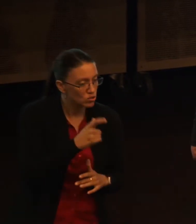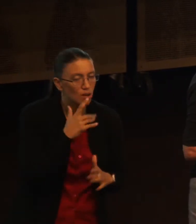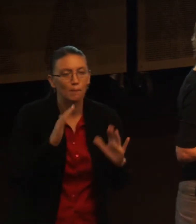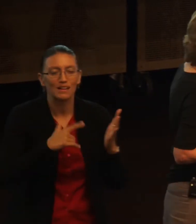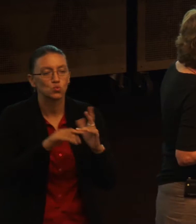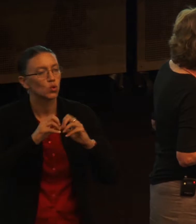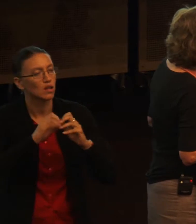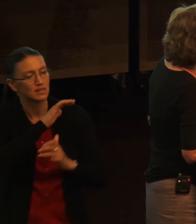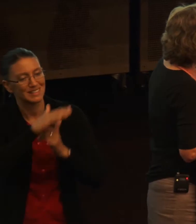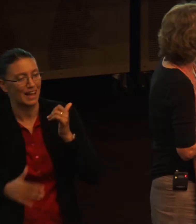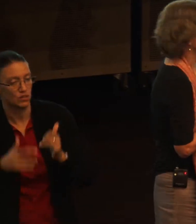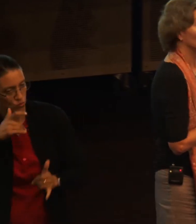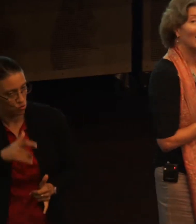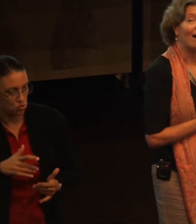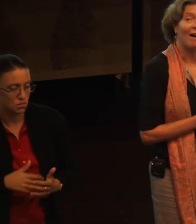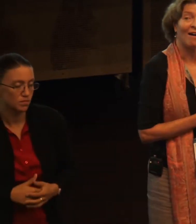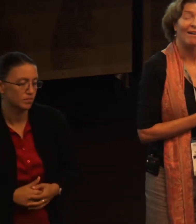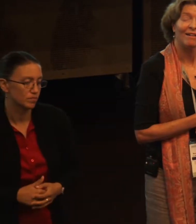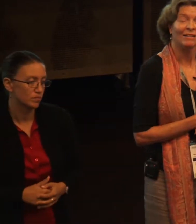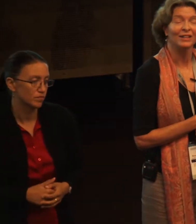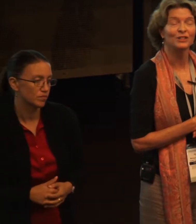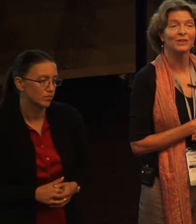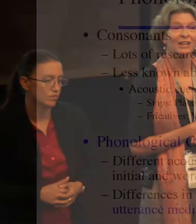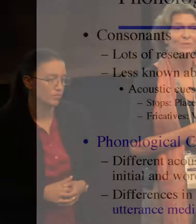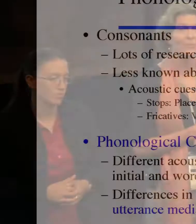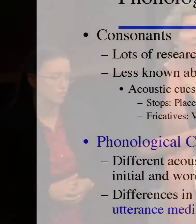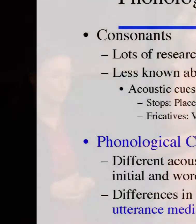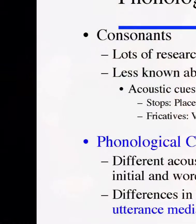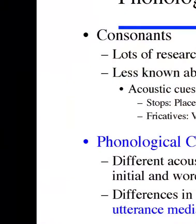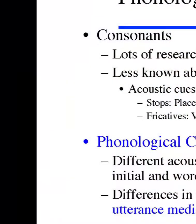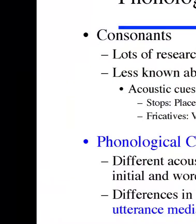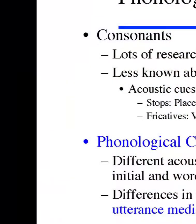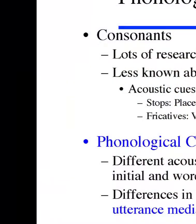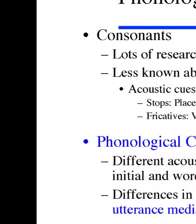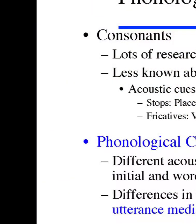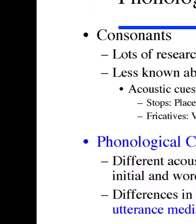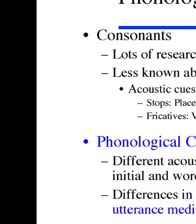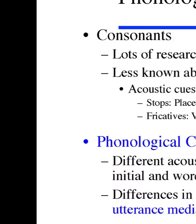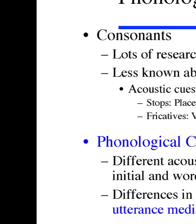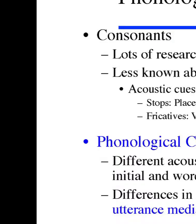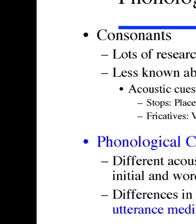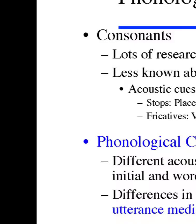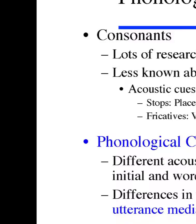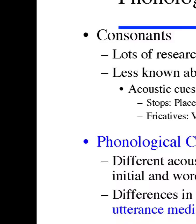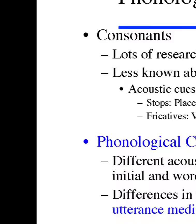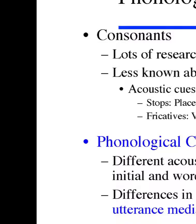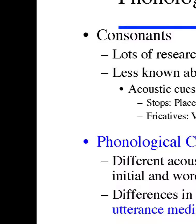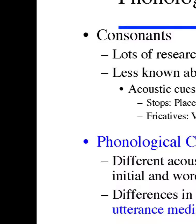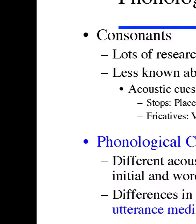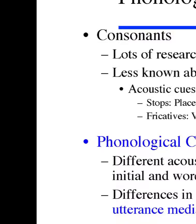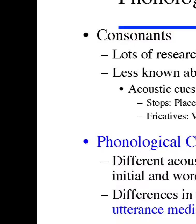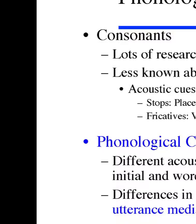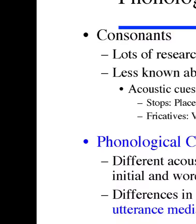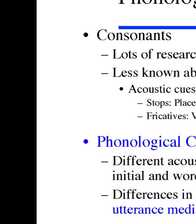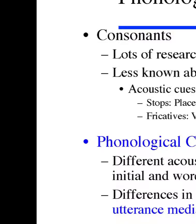words. The other issue that comes up here is that there's a real difference in where in